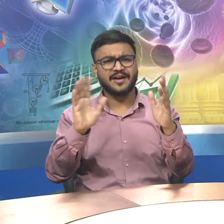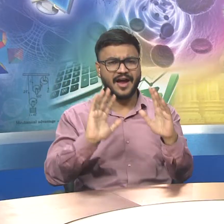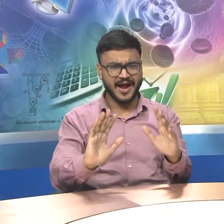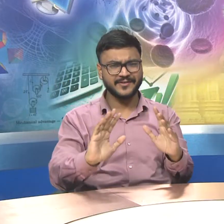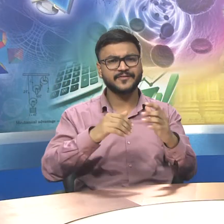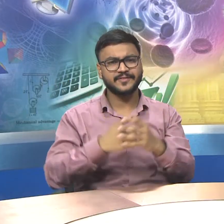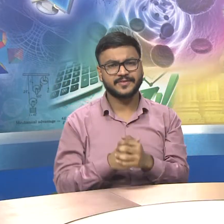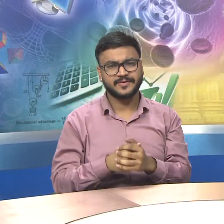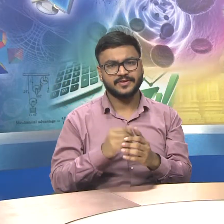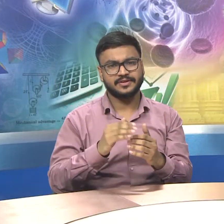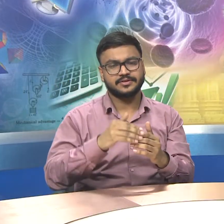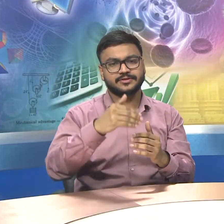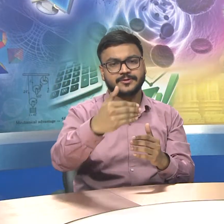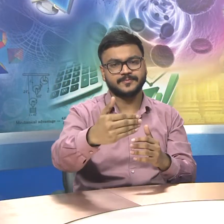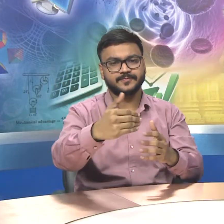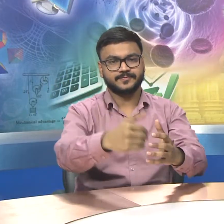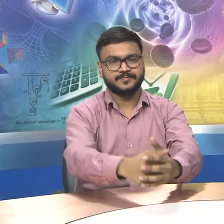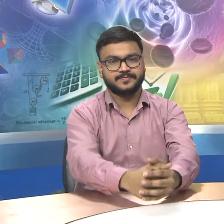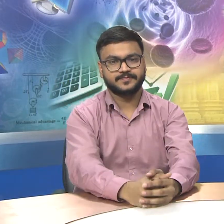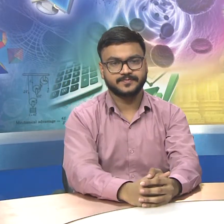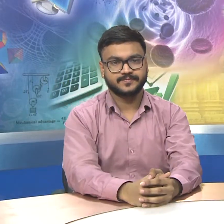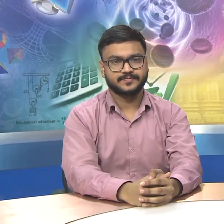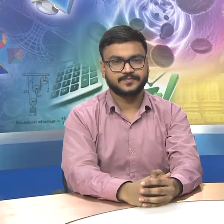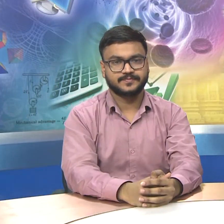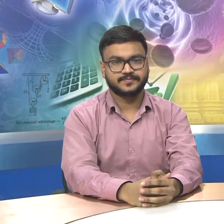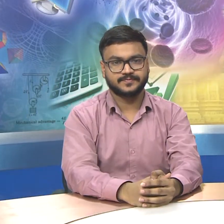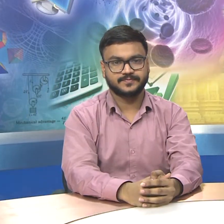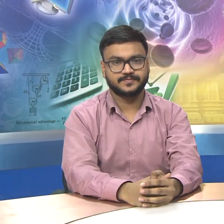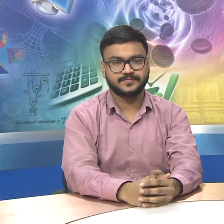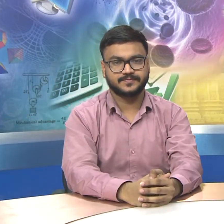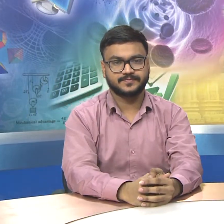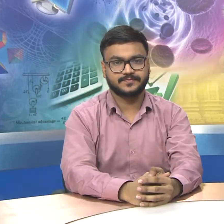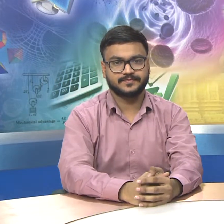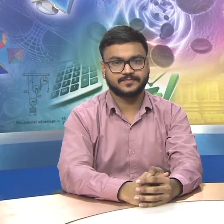There are many words which comes in iconic signs.